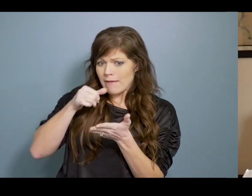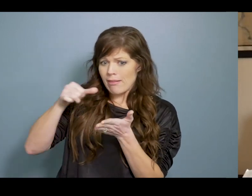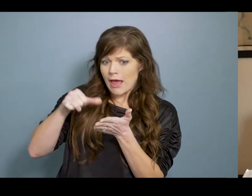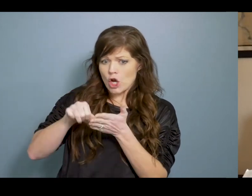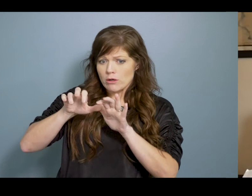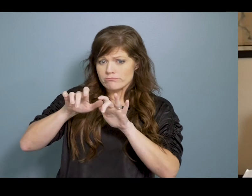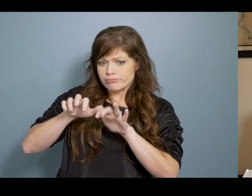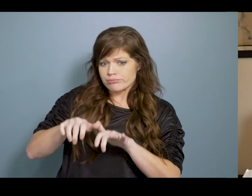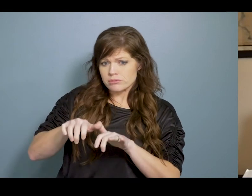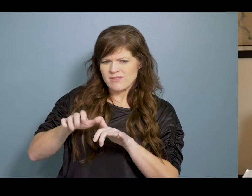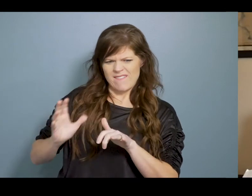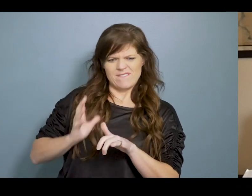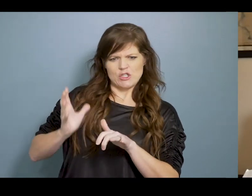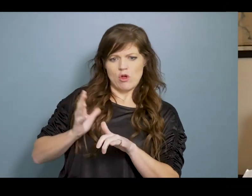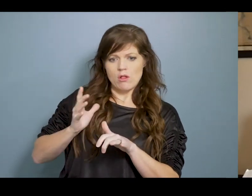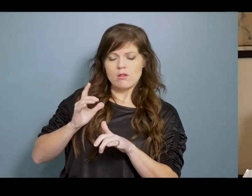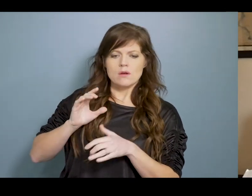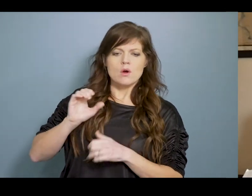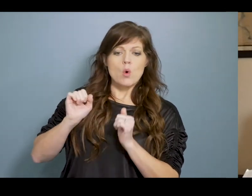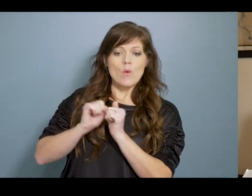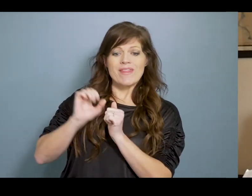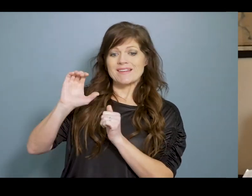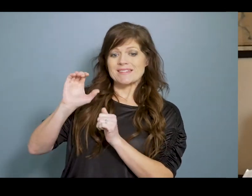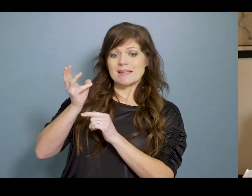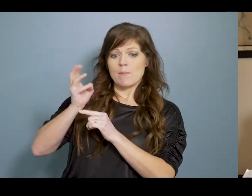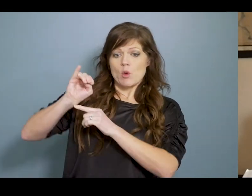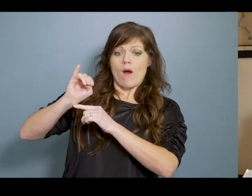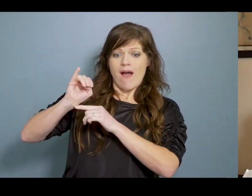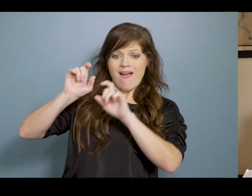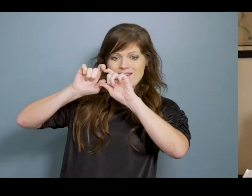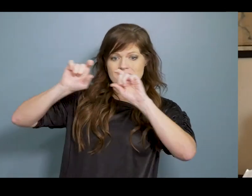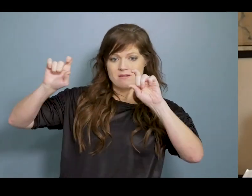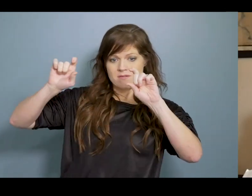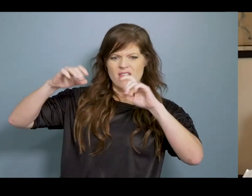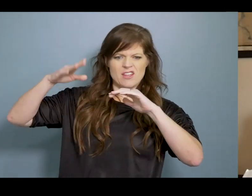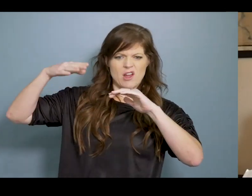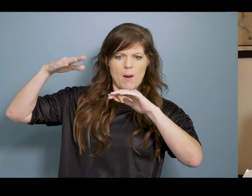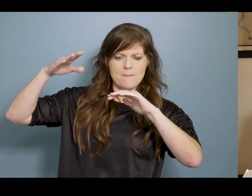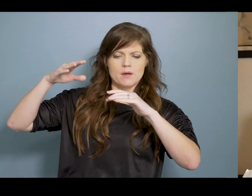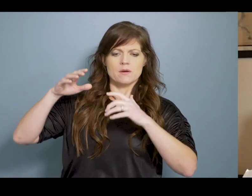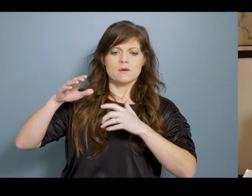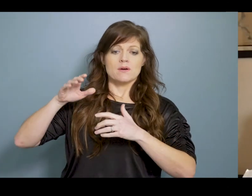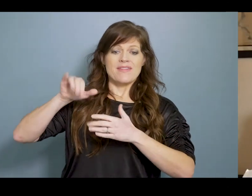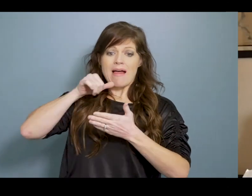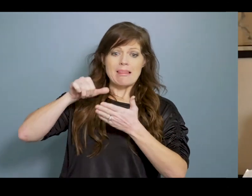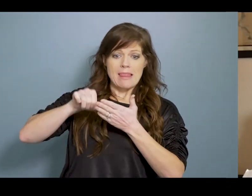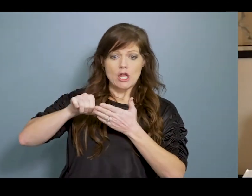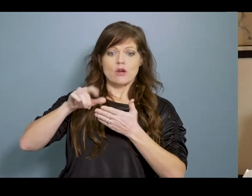letter, an official letter on CWI letterhead for in-person